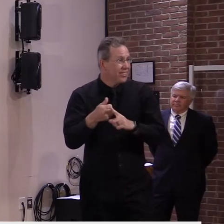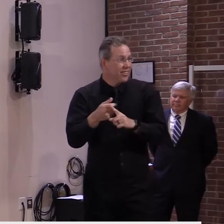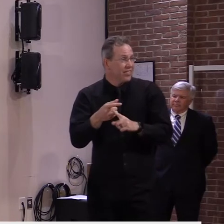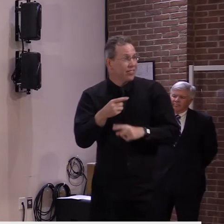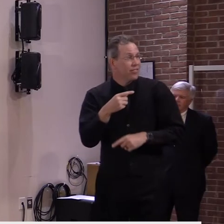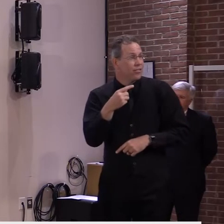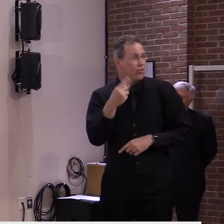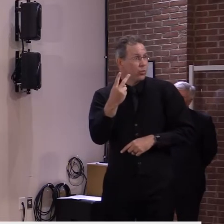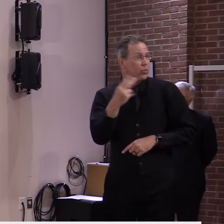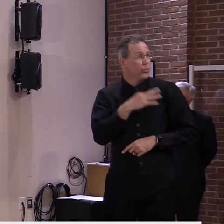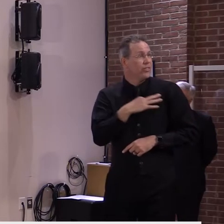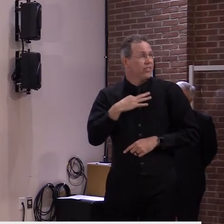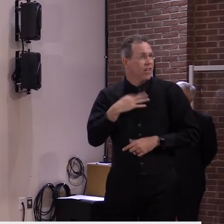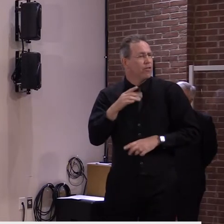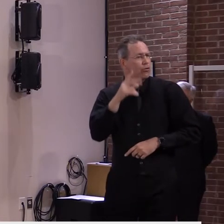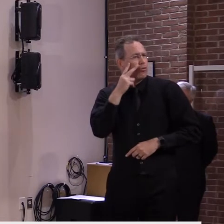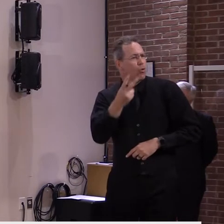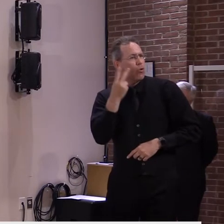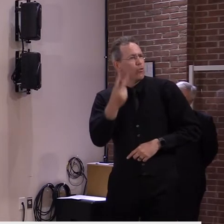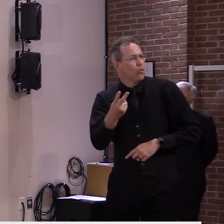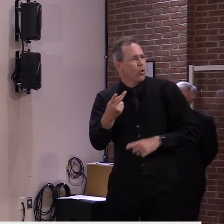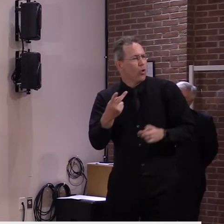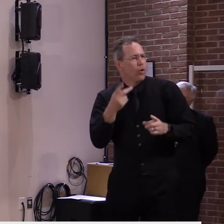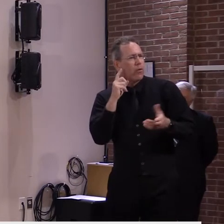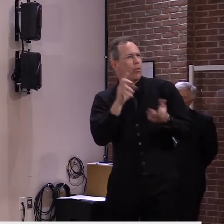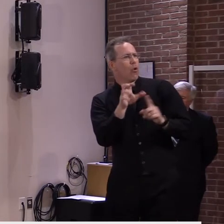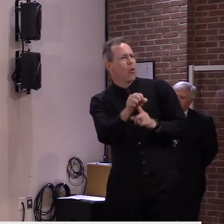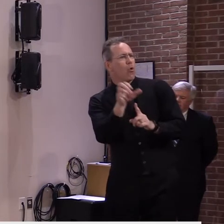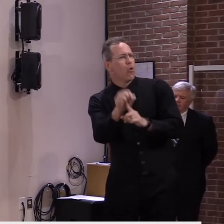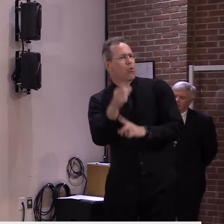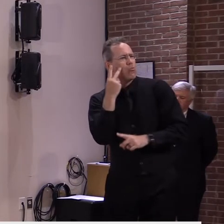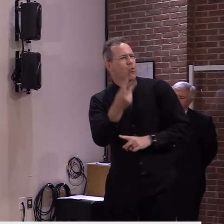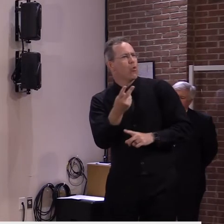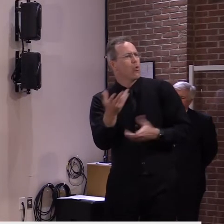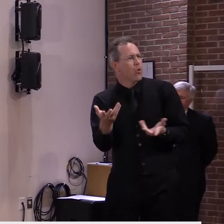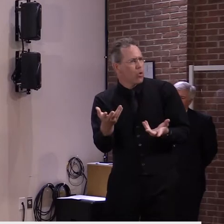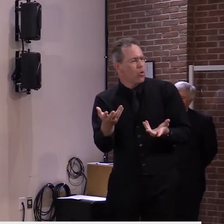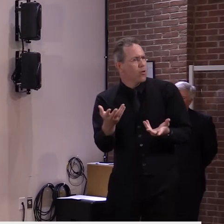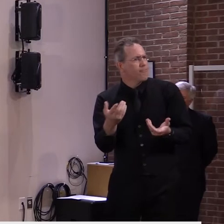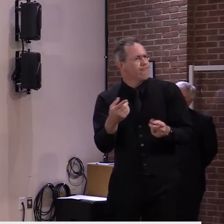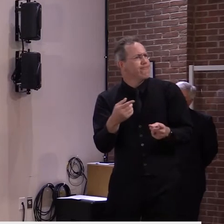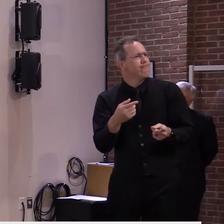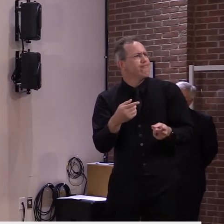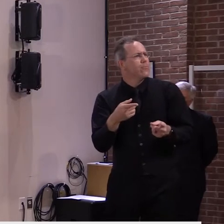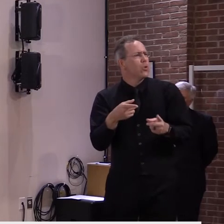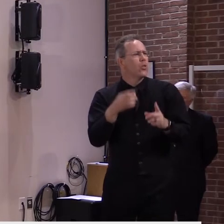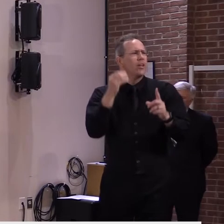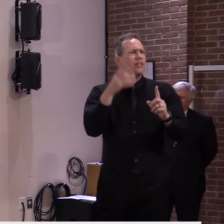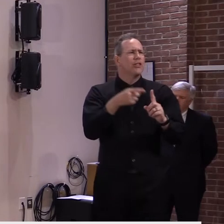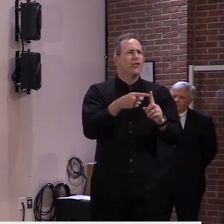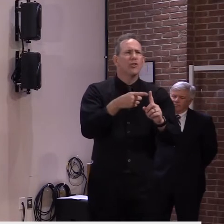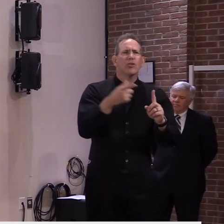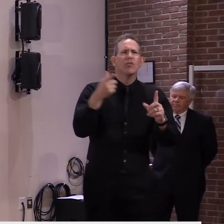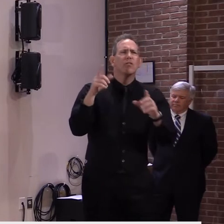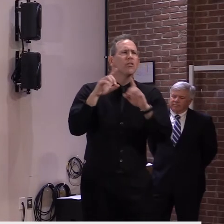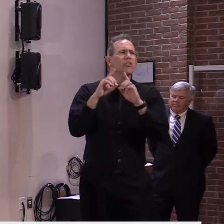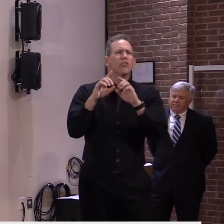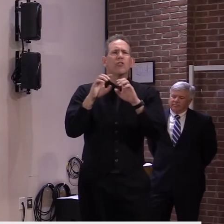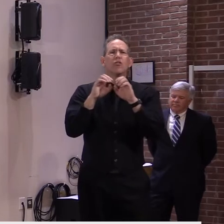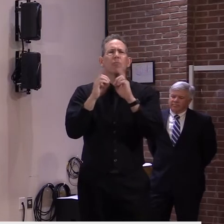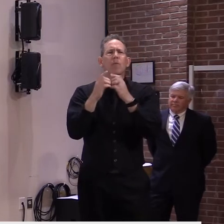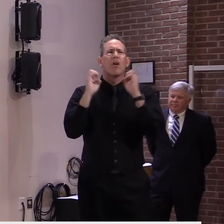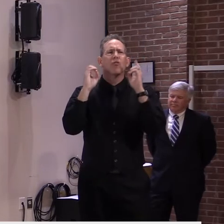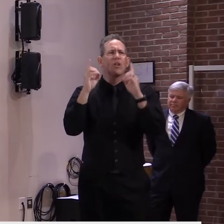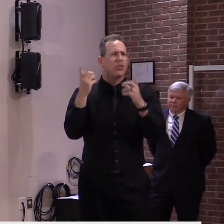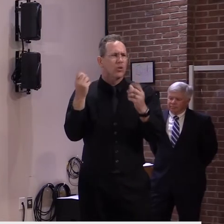was going on with this teacher and the victim. I'm wondering, is the State Department of Education looking